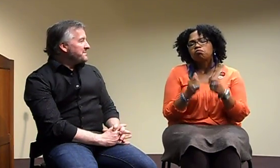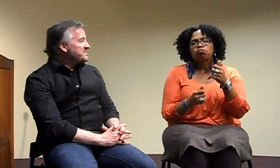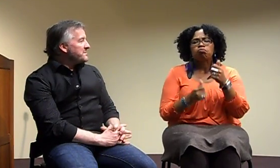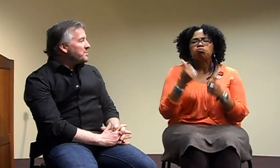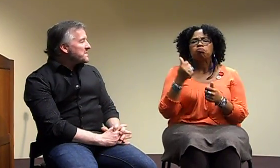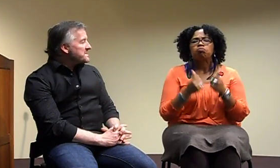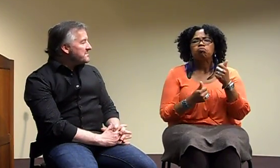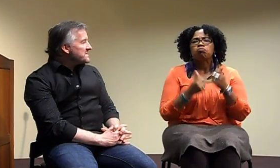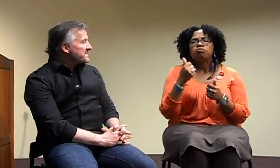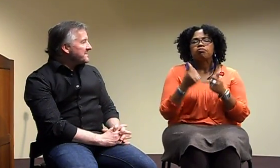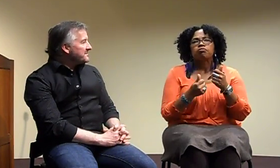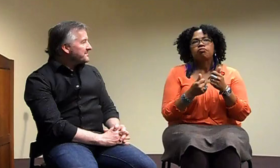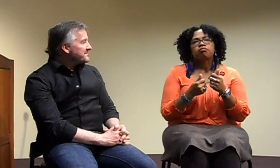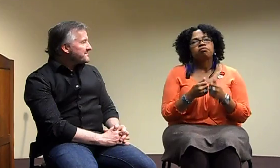between books and music.